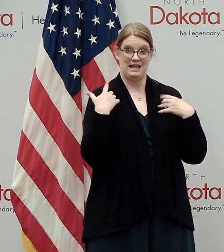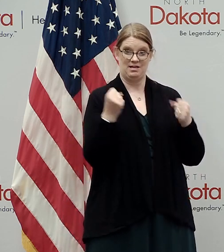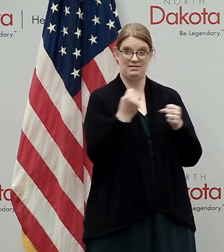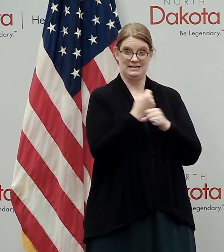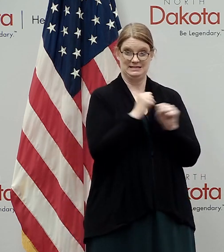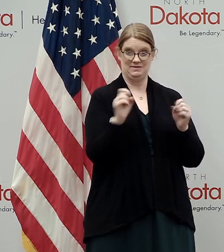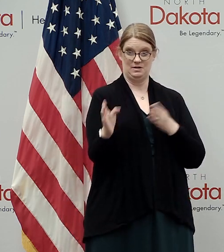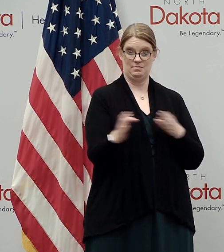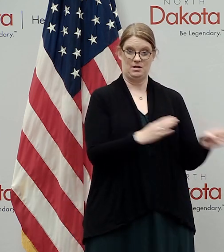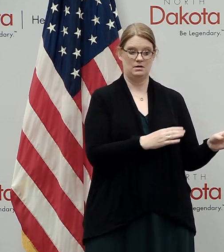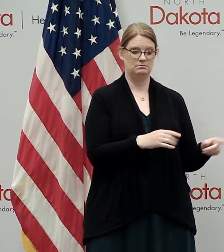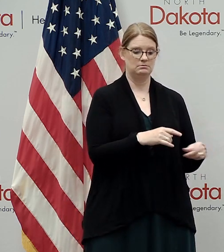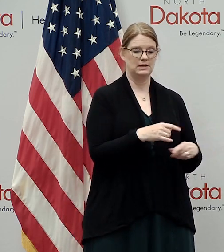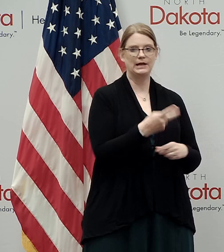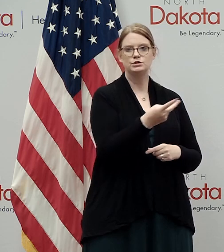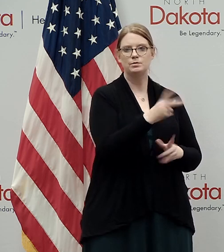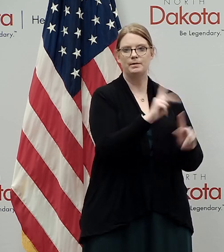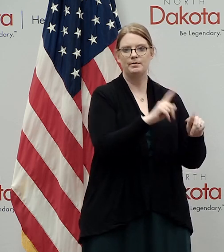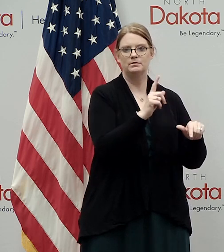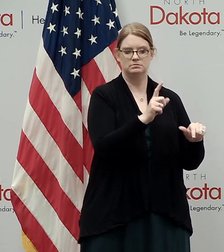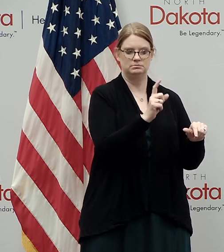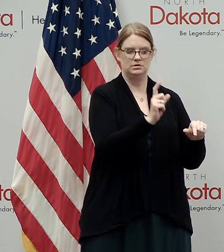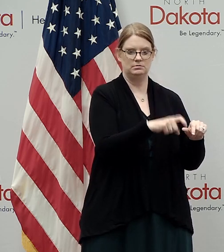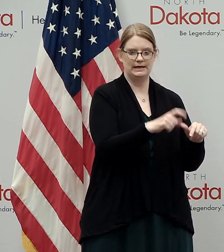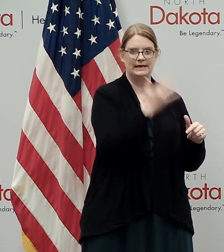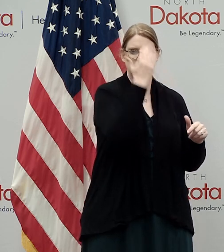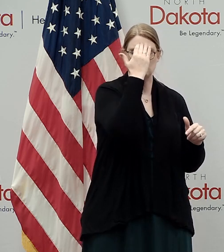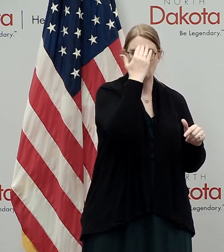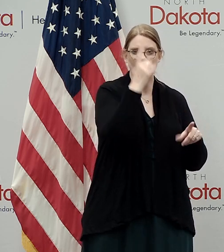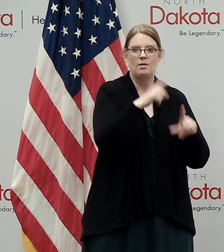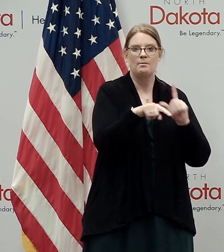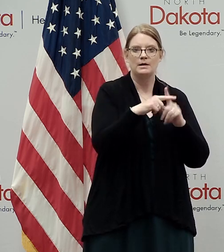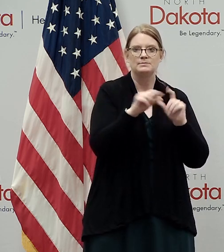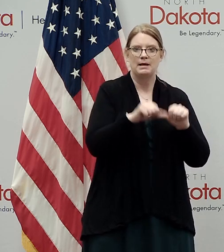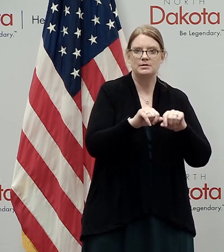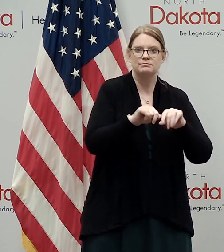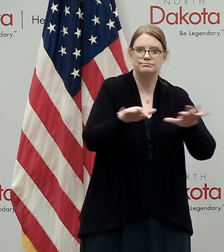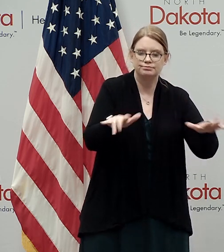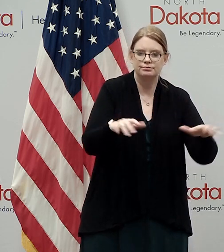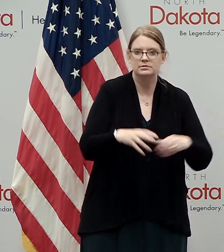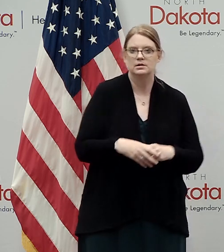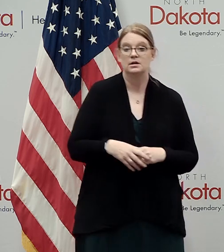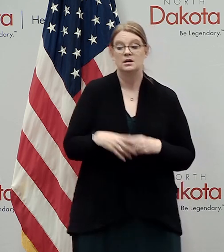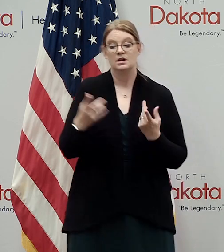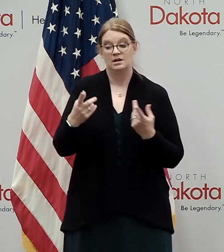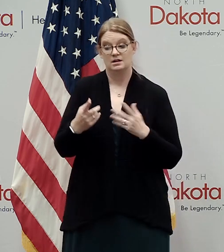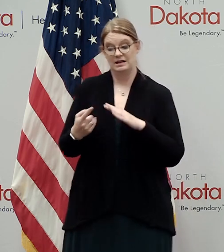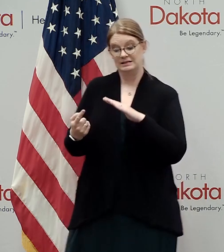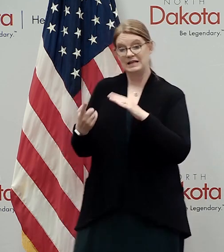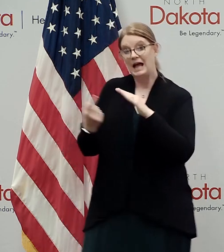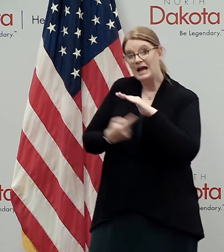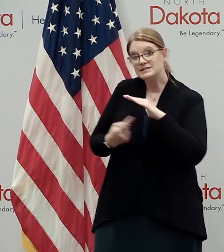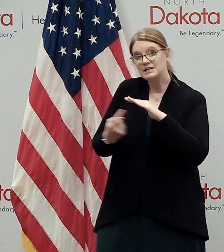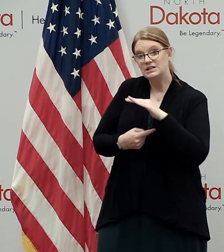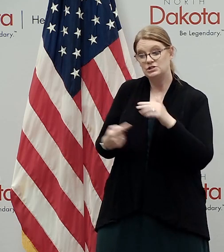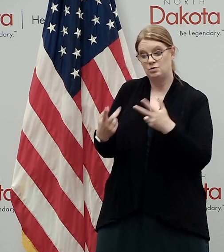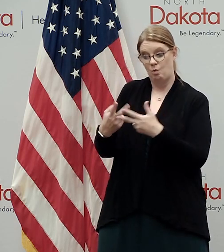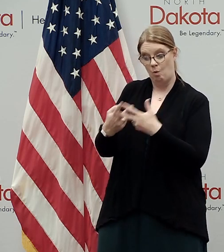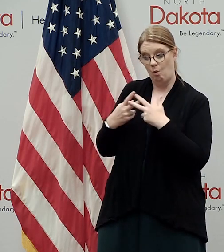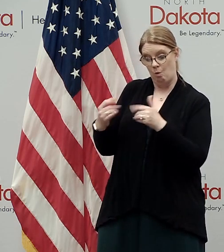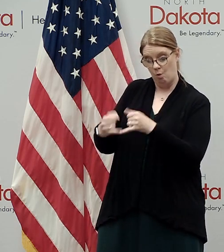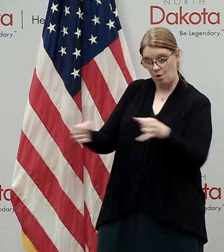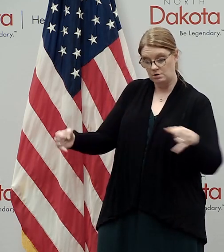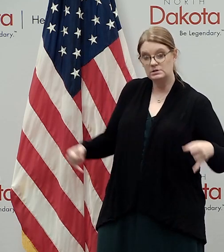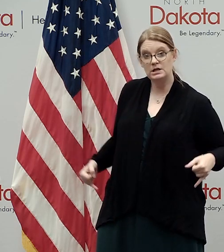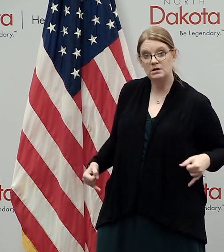plan. Schools must outline a process for isolation and quarantine when a staff member, student, or